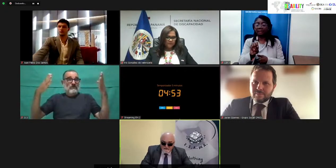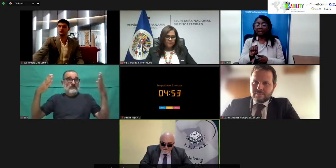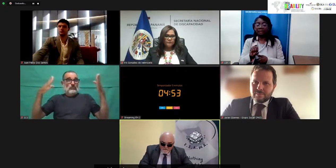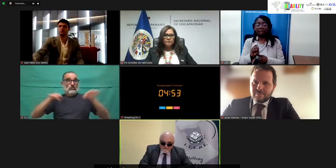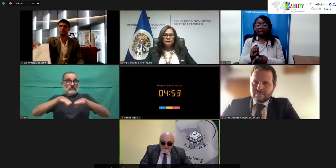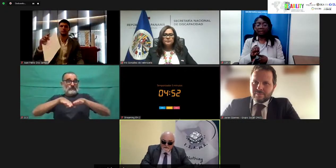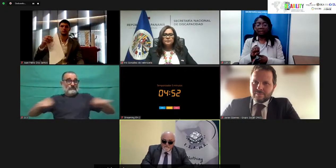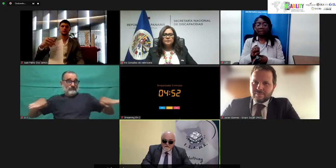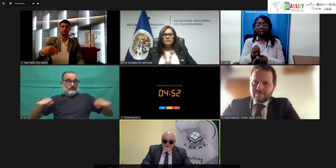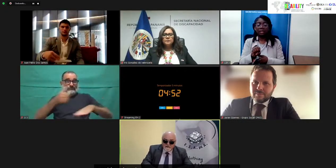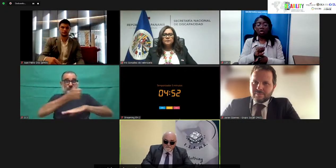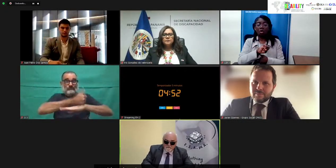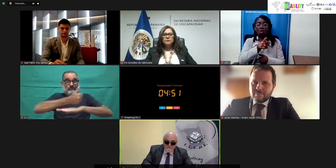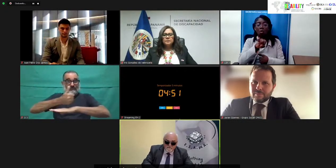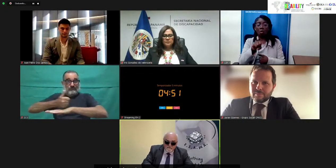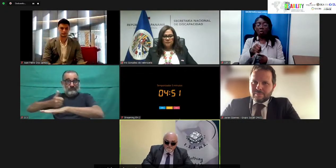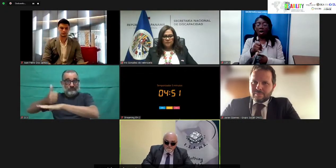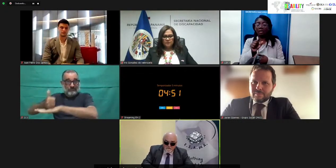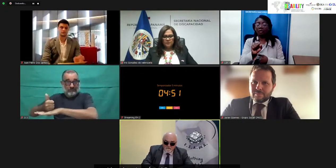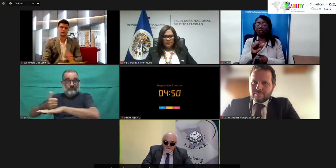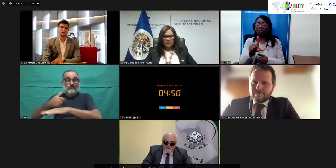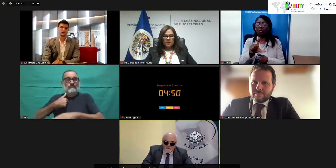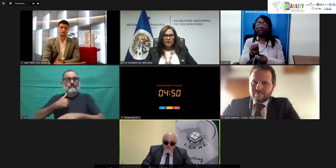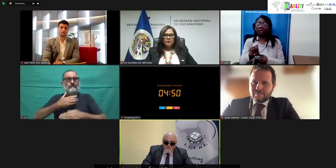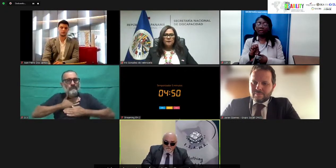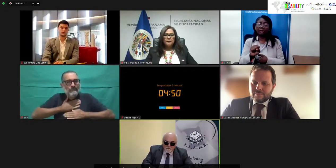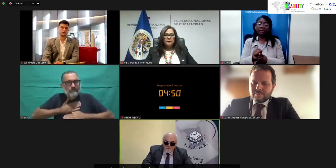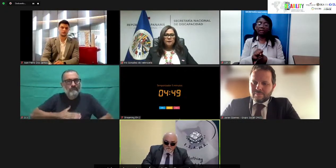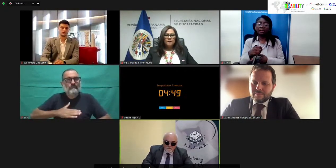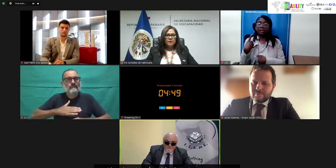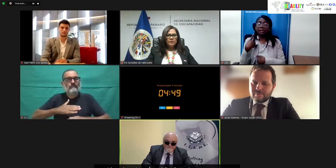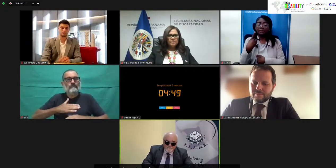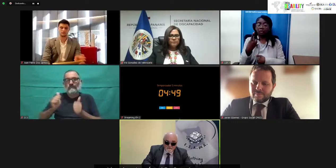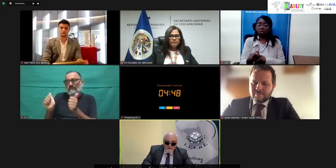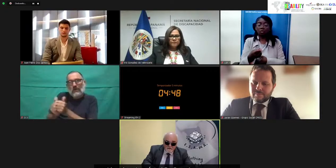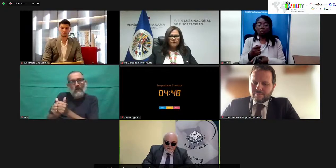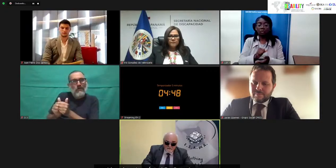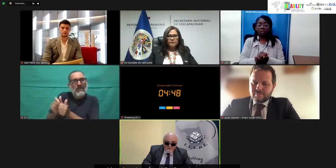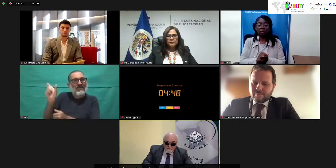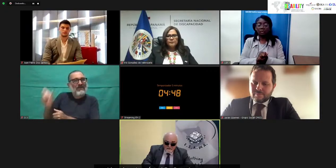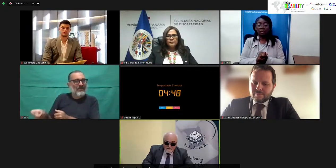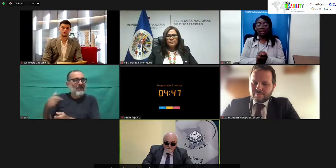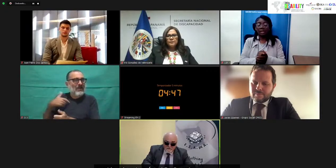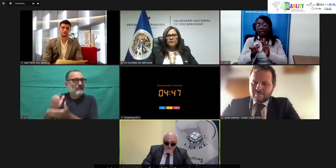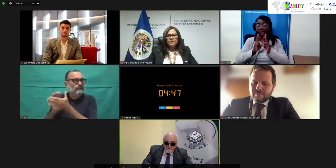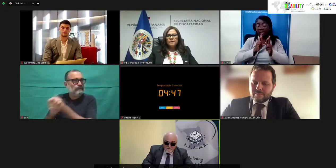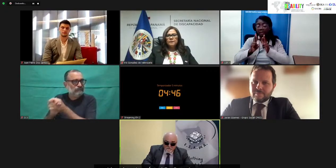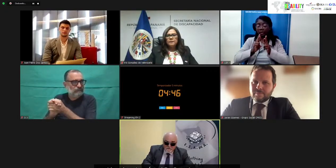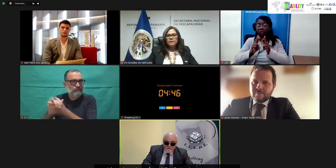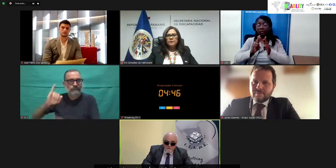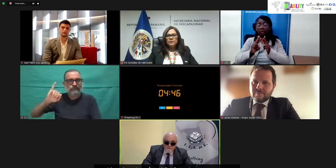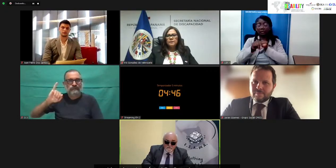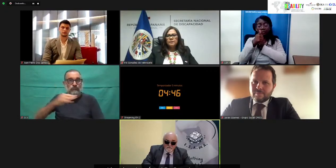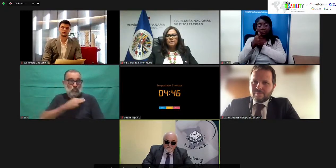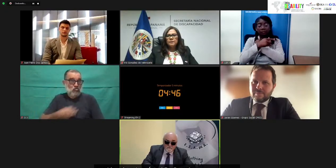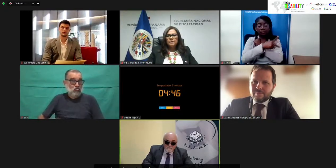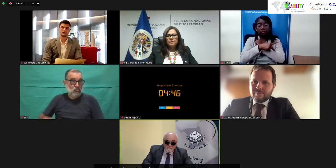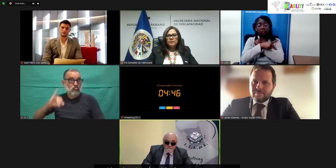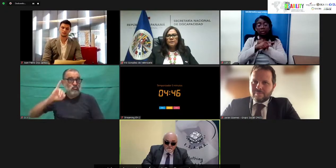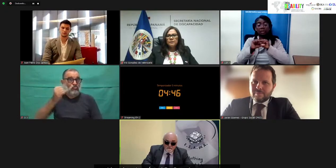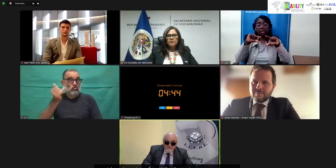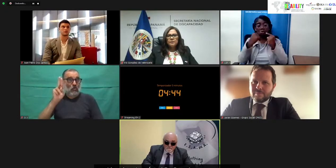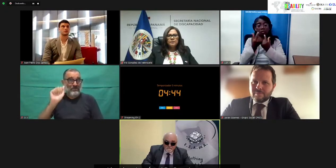director of international relations of the author social blue group let me also salute